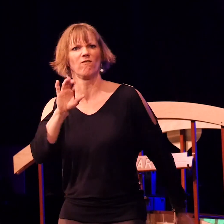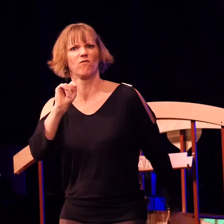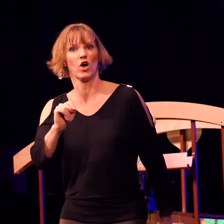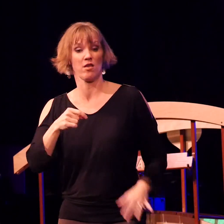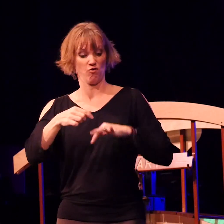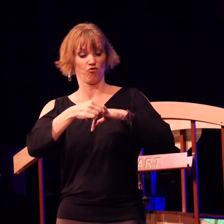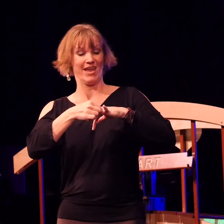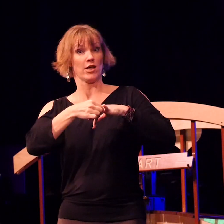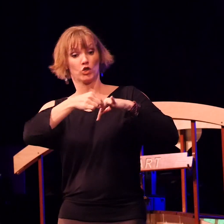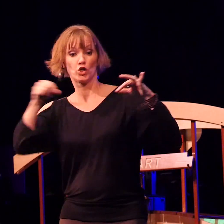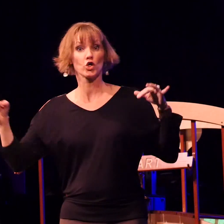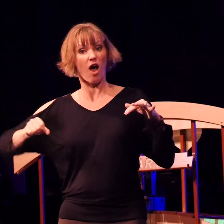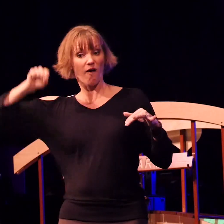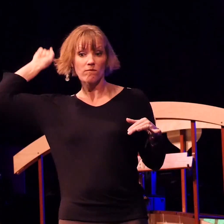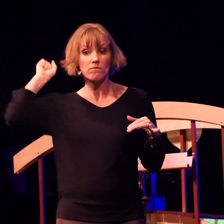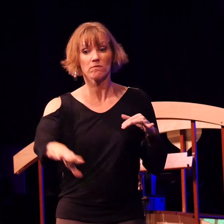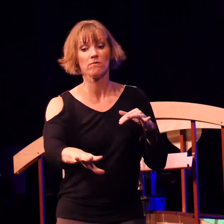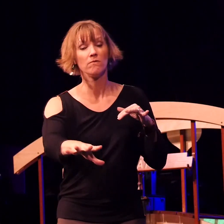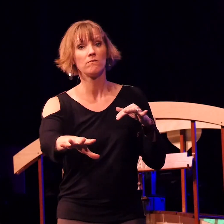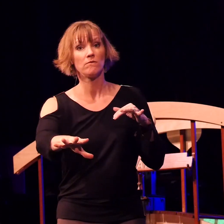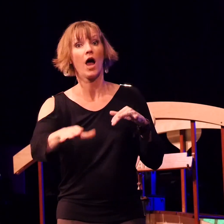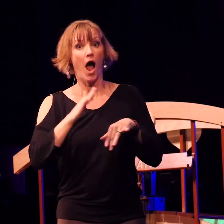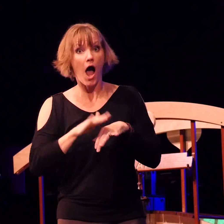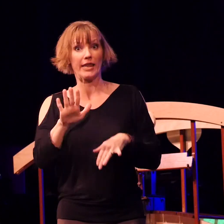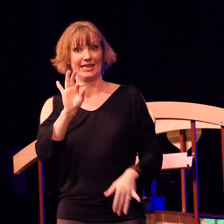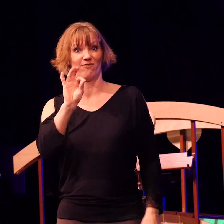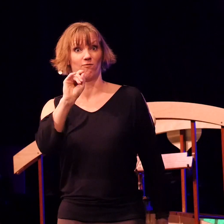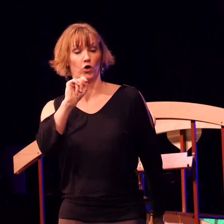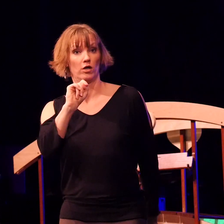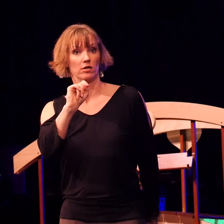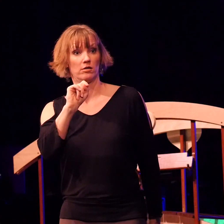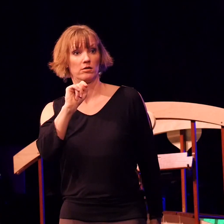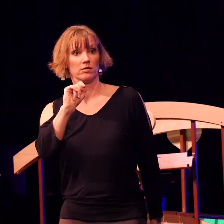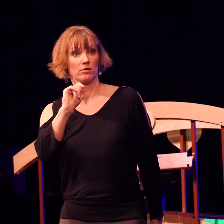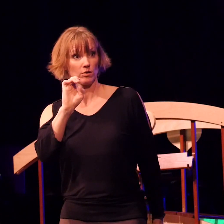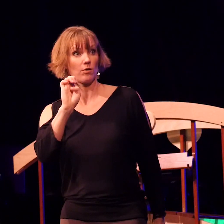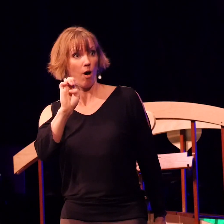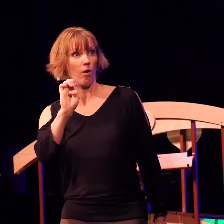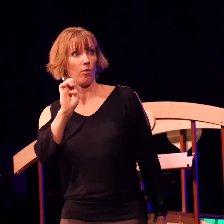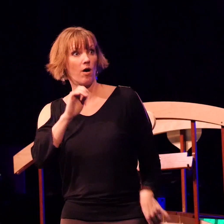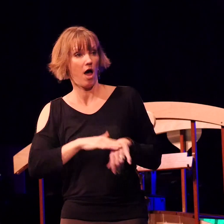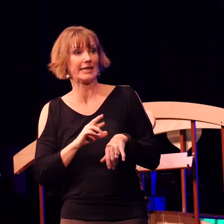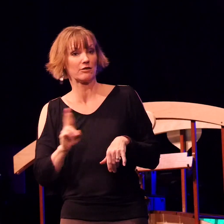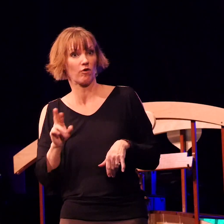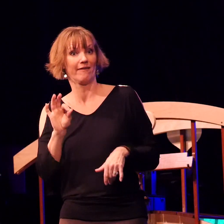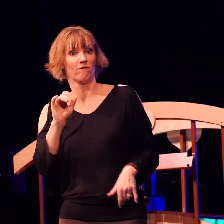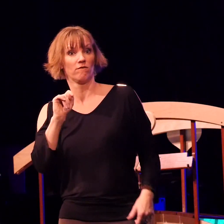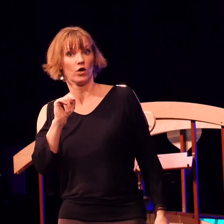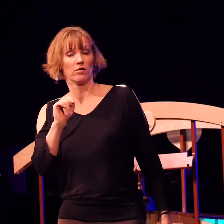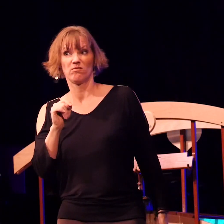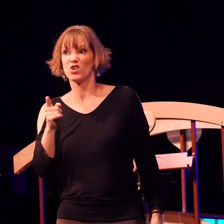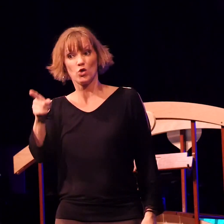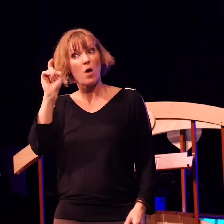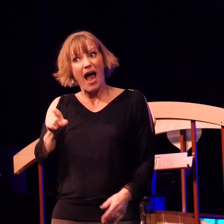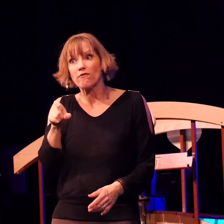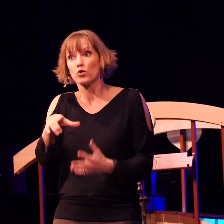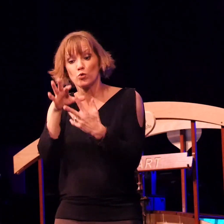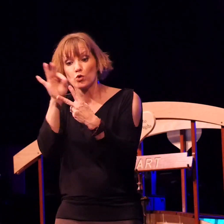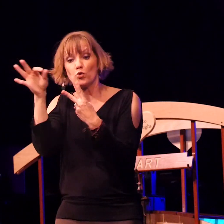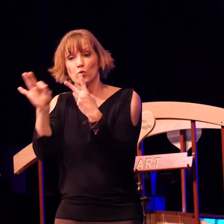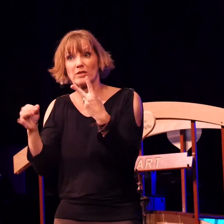the engagement ring and slapped it on the swollen toe of his right foot. She said, "You're going to have to